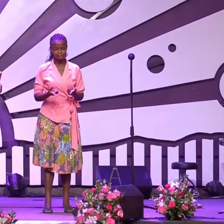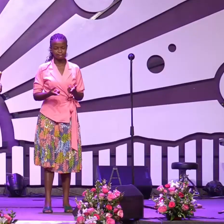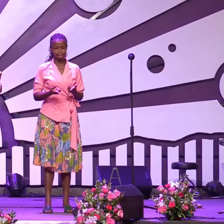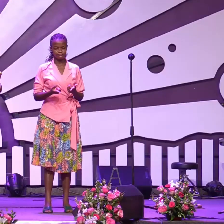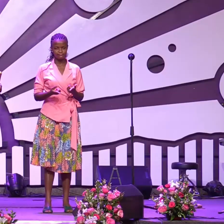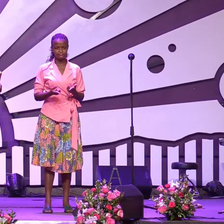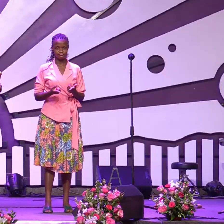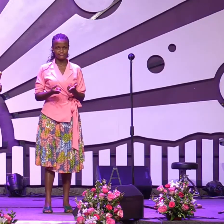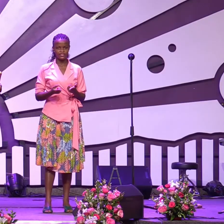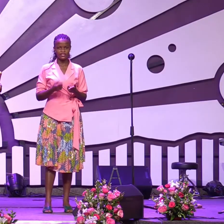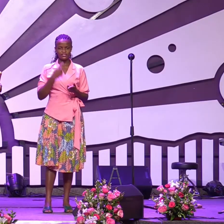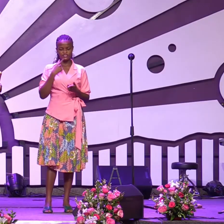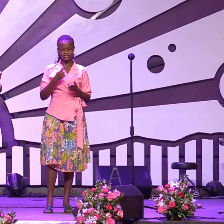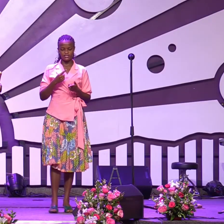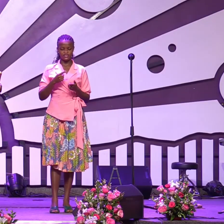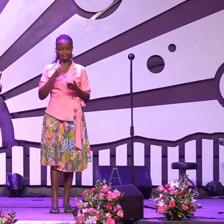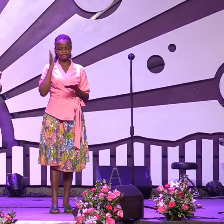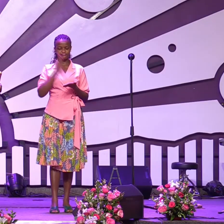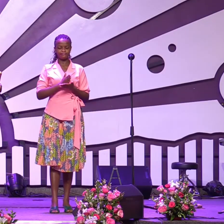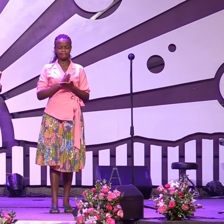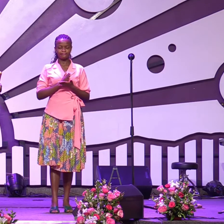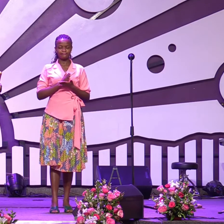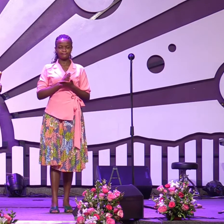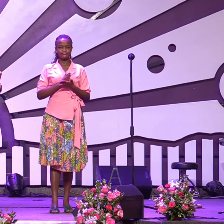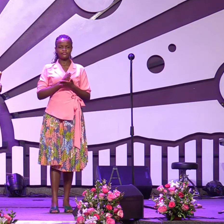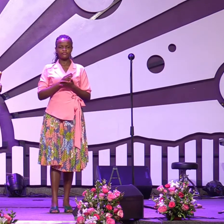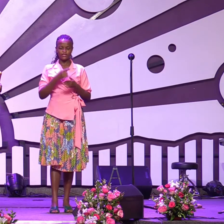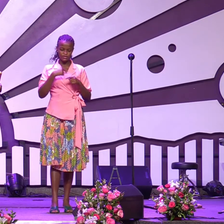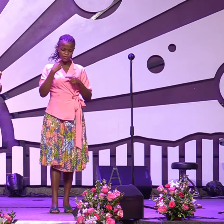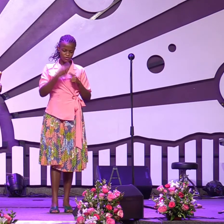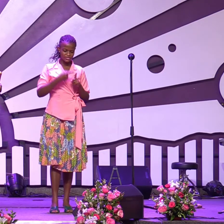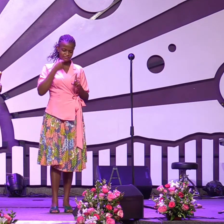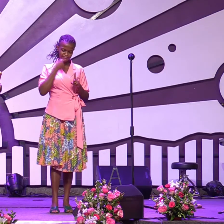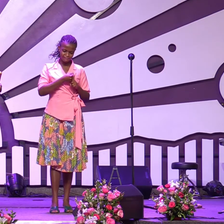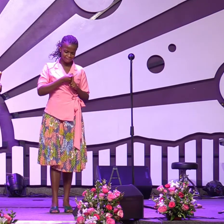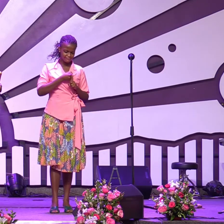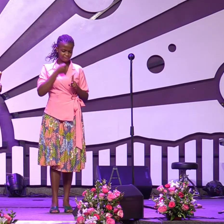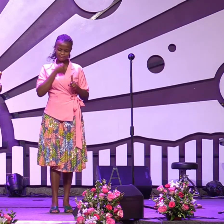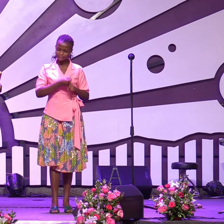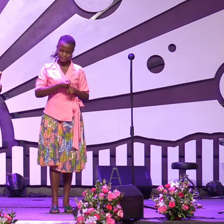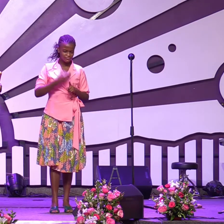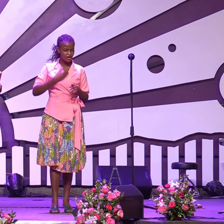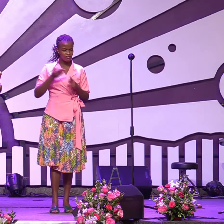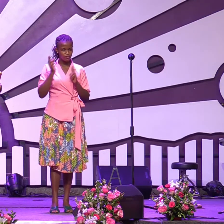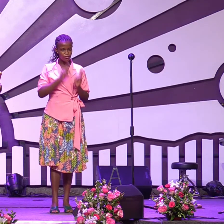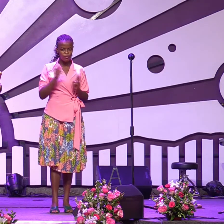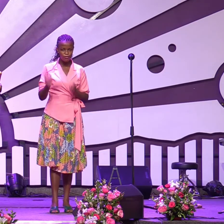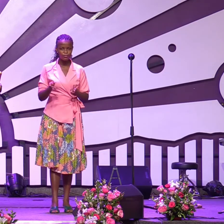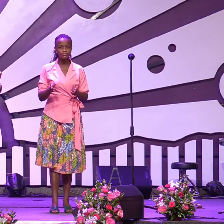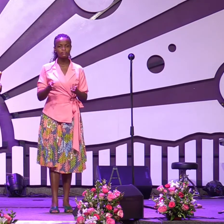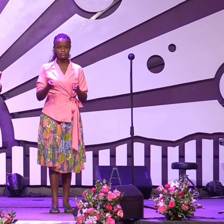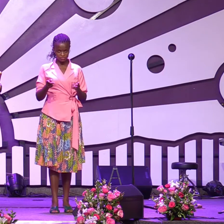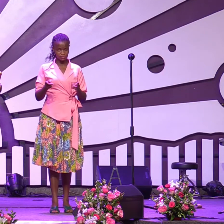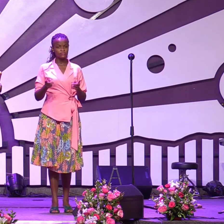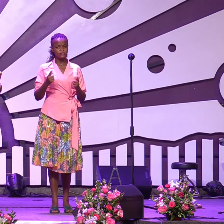we pause and insist and hope and we